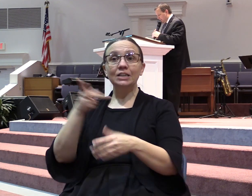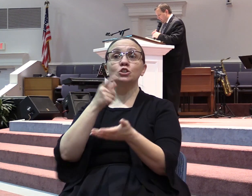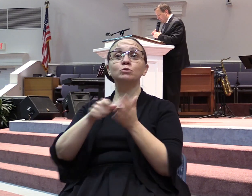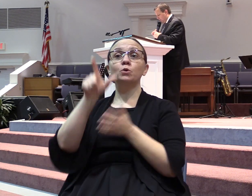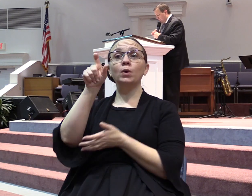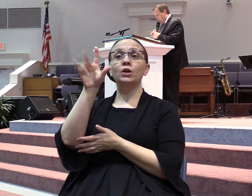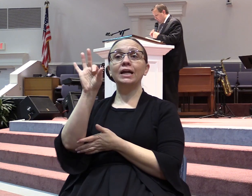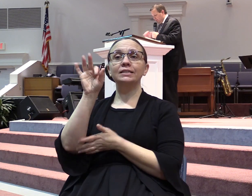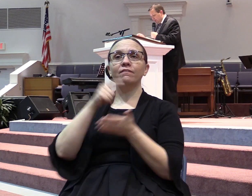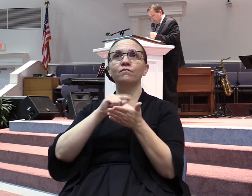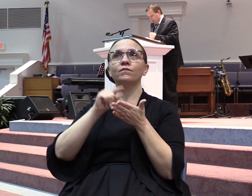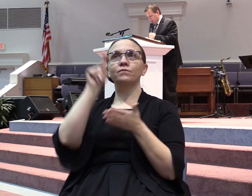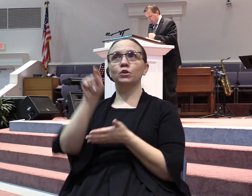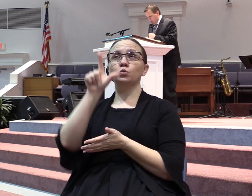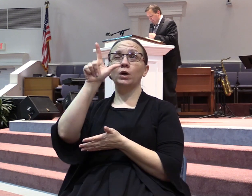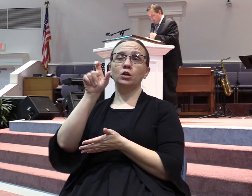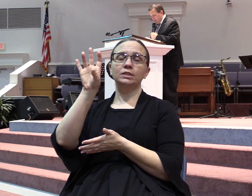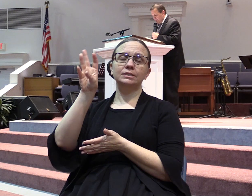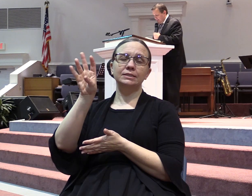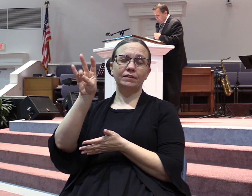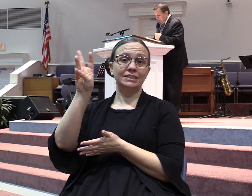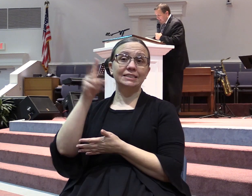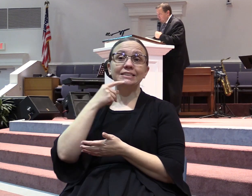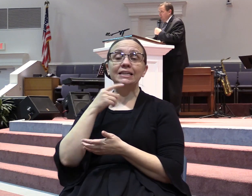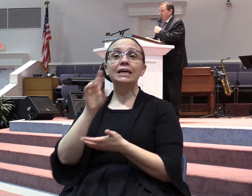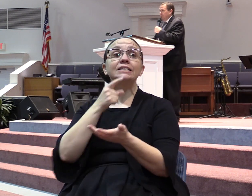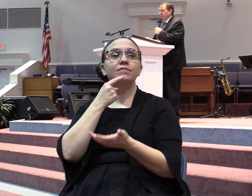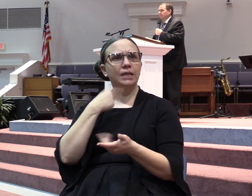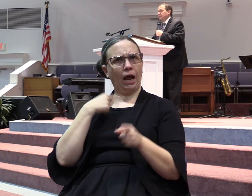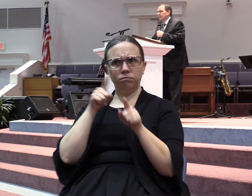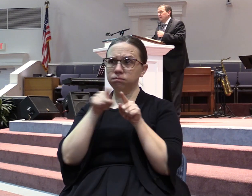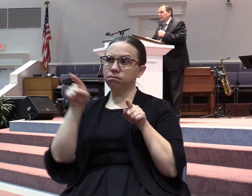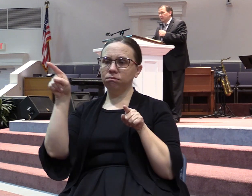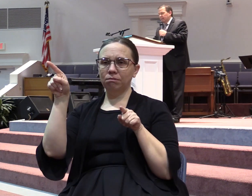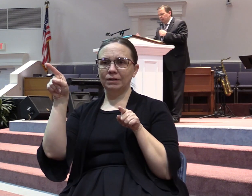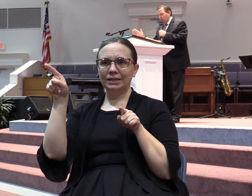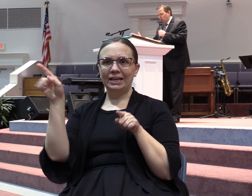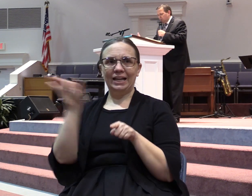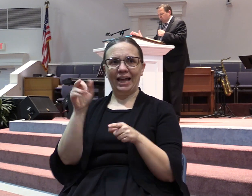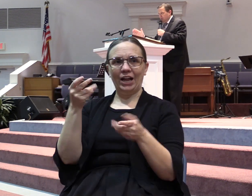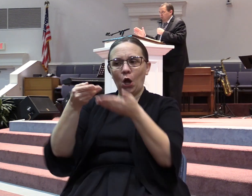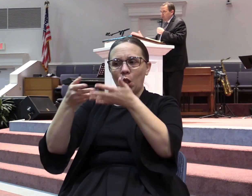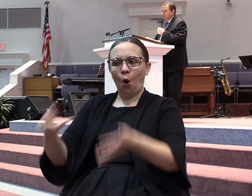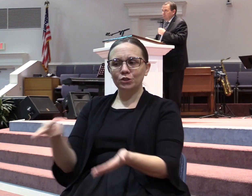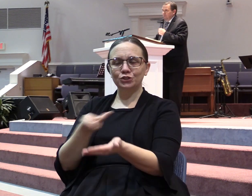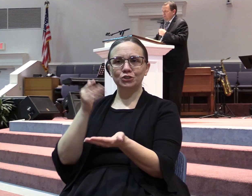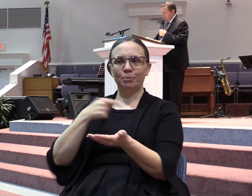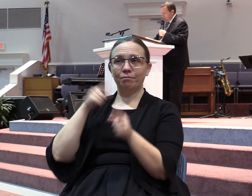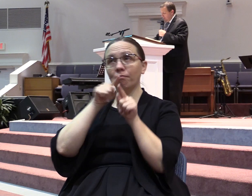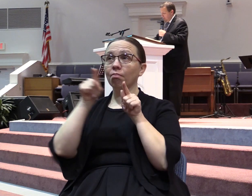chapter 119 and verse 176. David said, I've gone astray like a lost